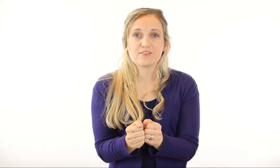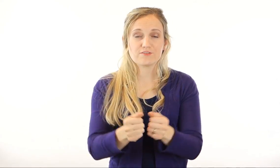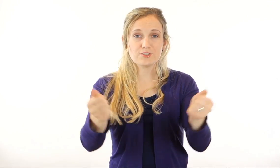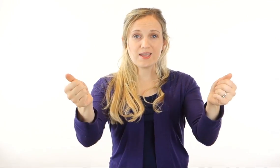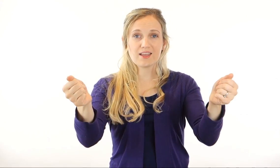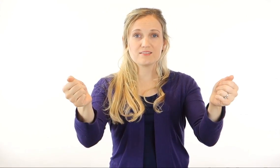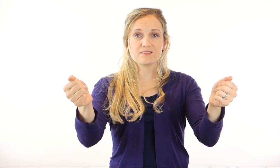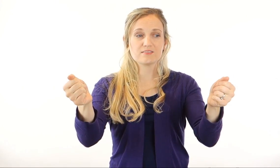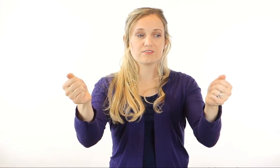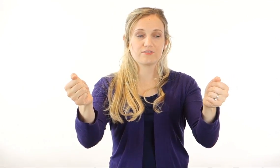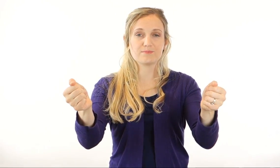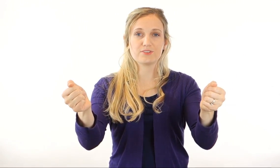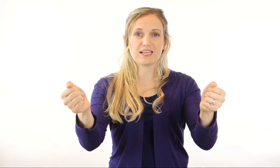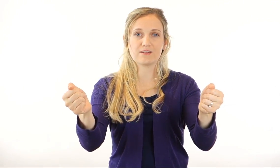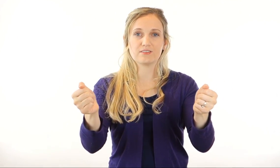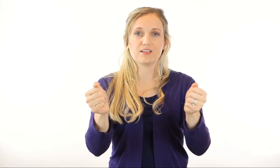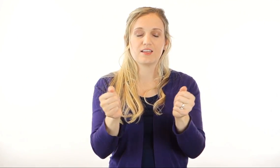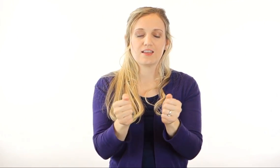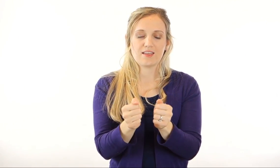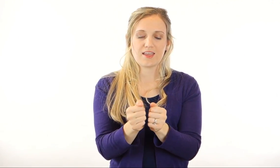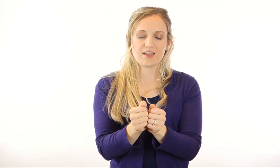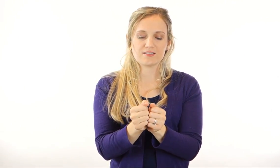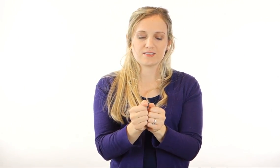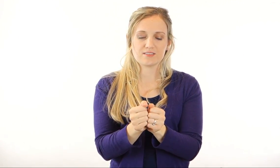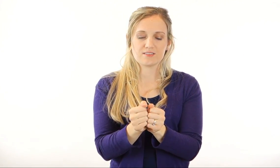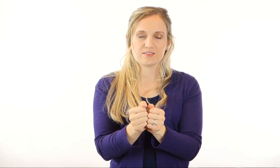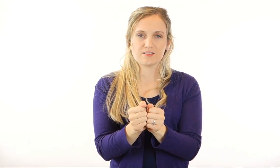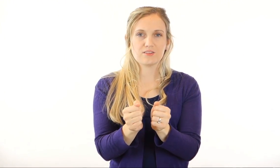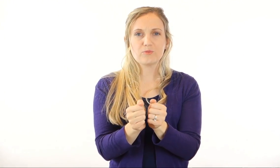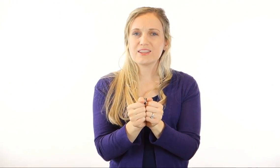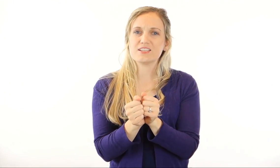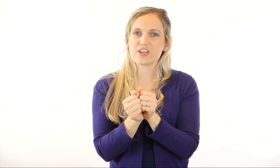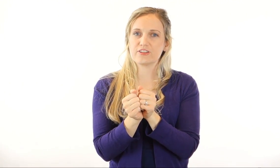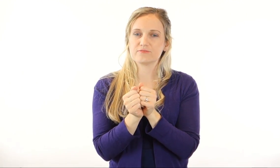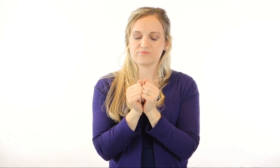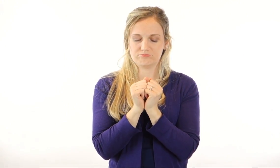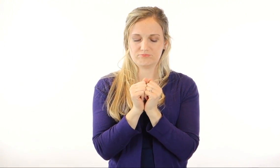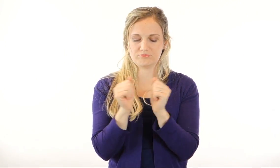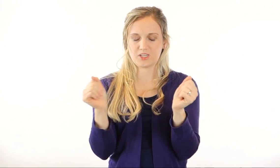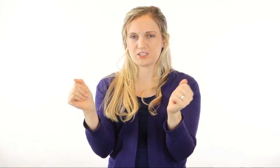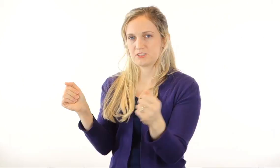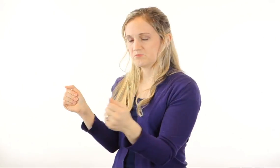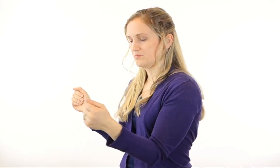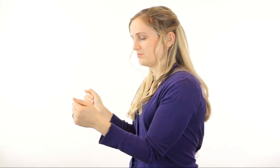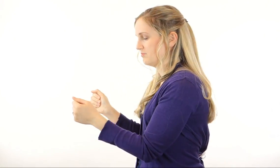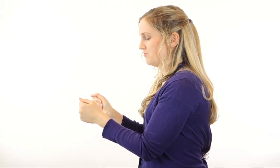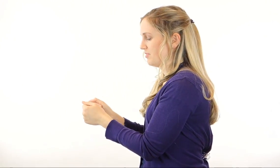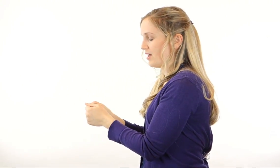have 2 hands, your thumbs are down, and they're with each other. Kind of like